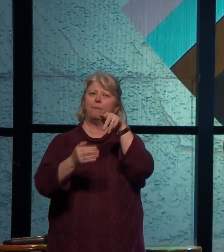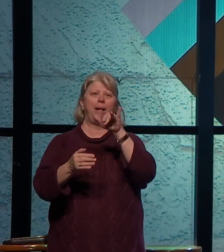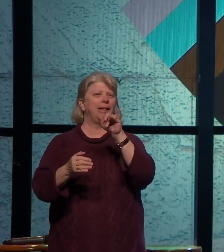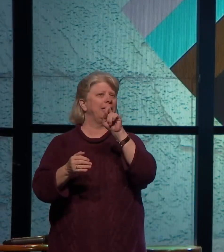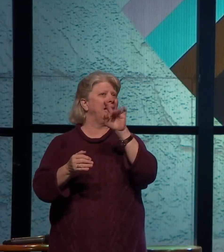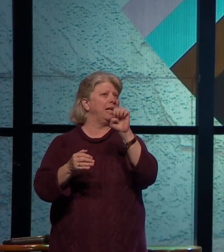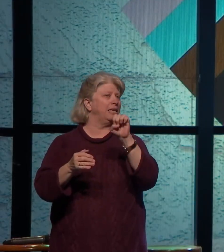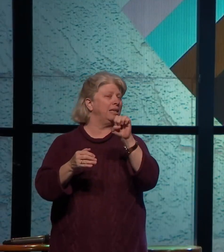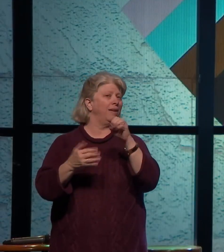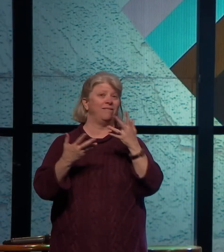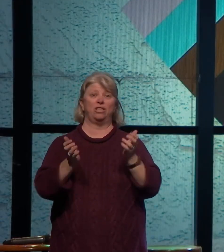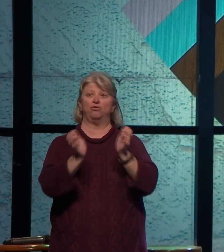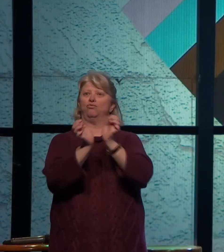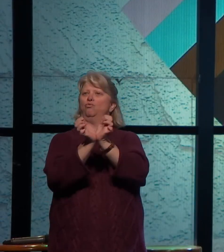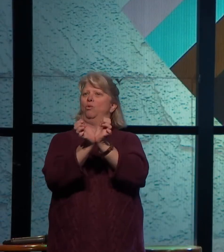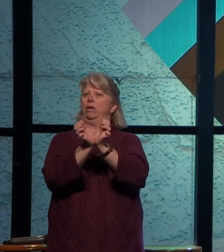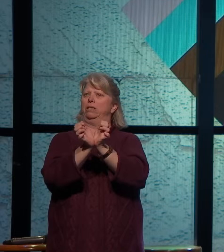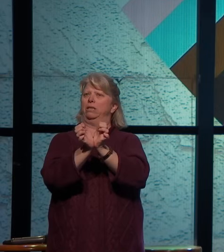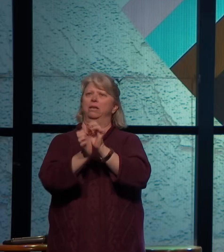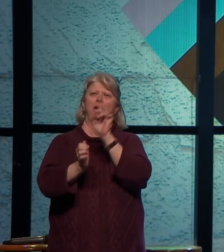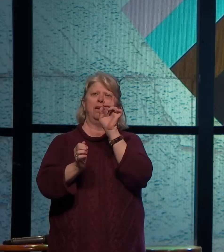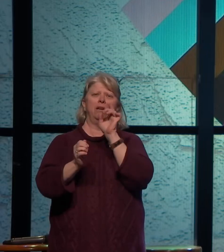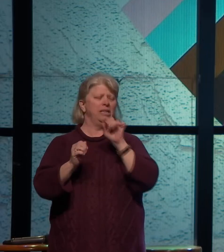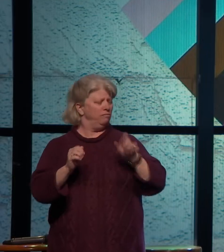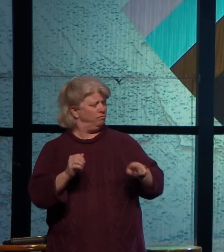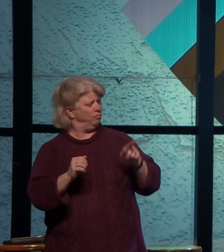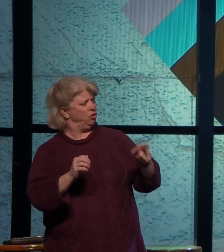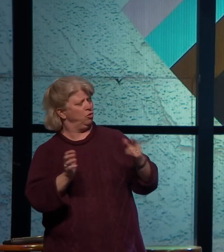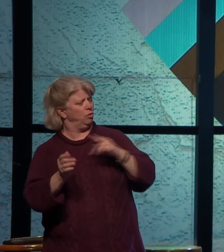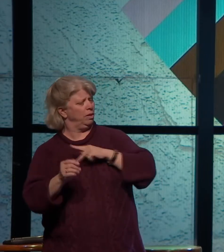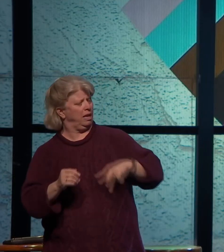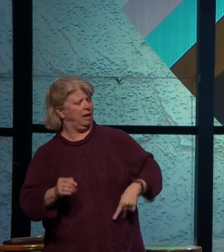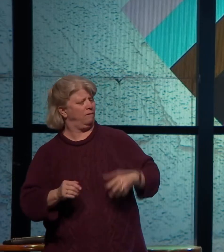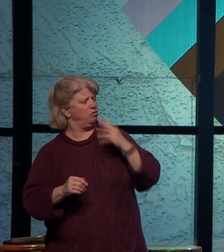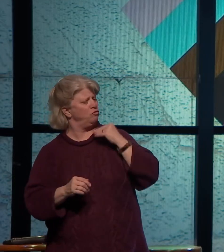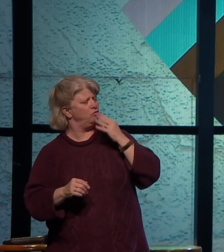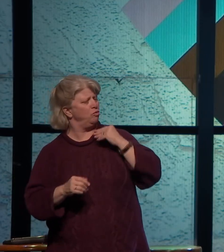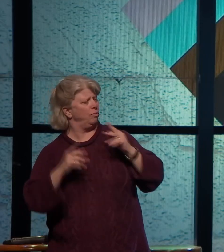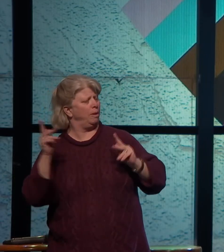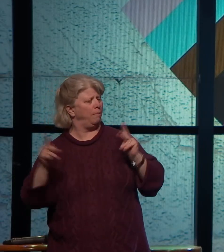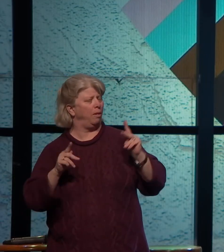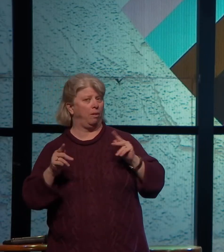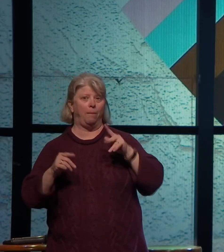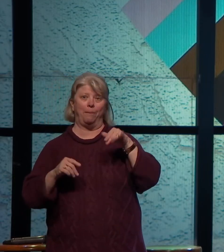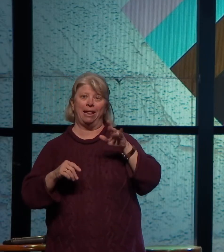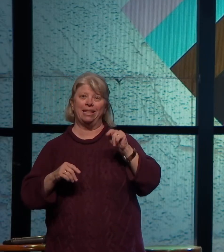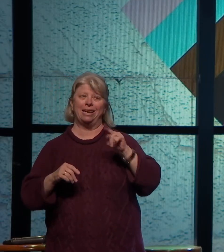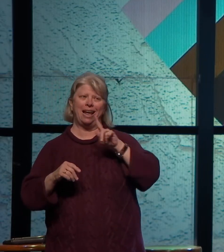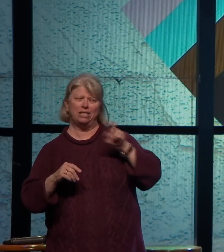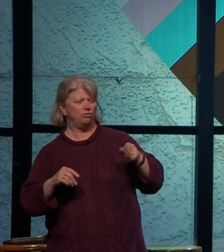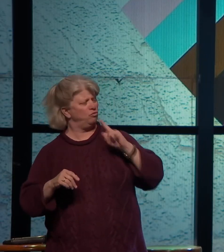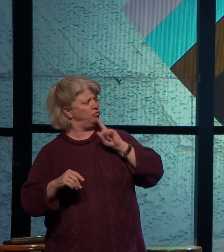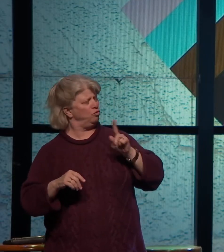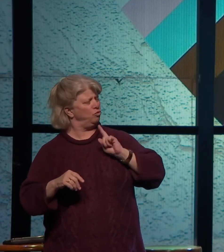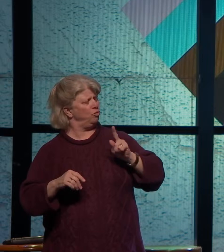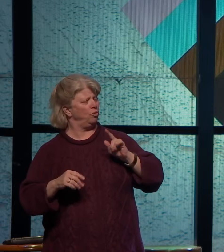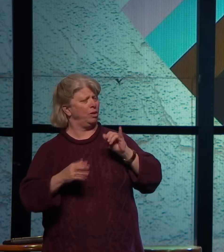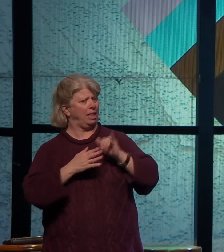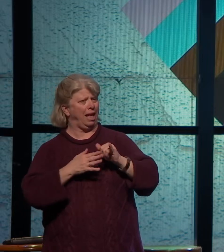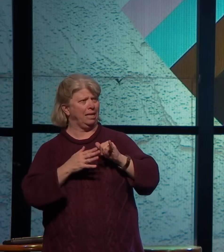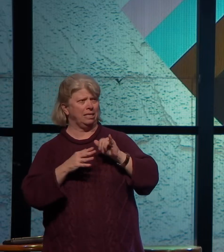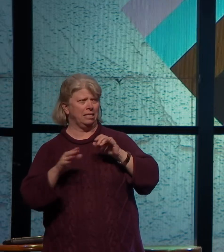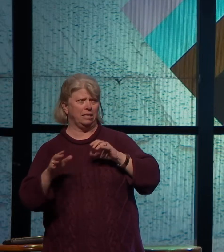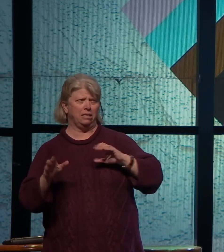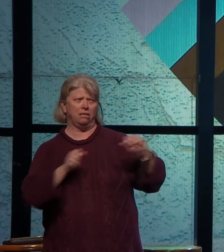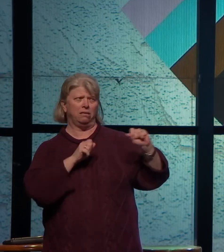he's been arrested. And he's asking him, are you the king of the Jews? Right? Is this true? Because that's